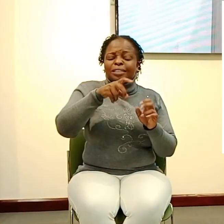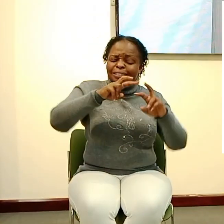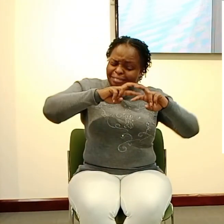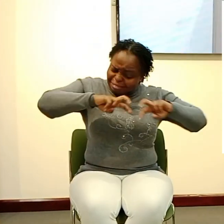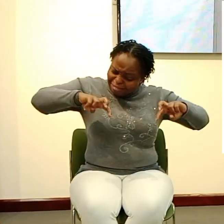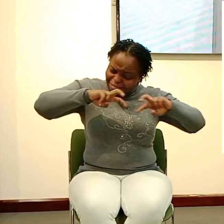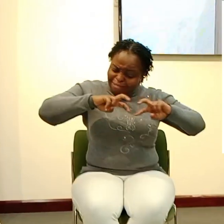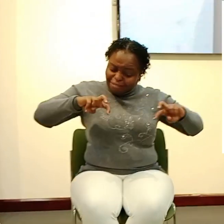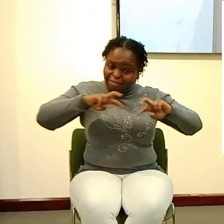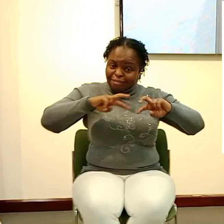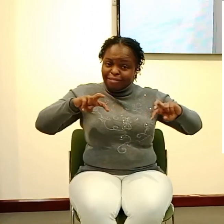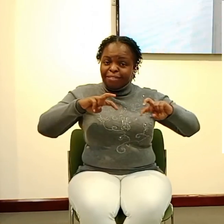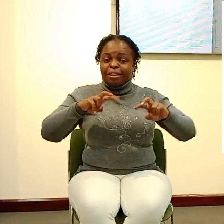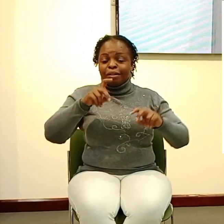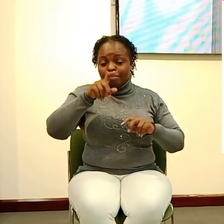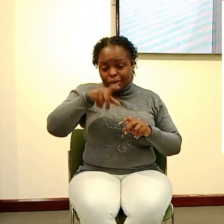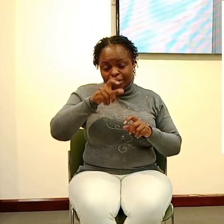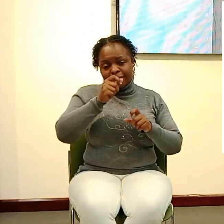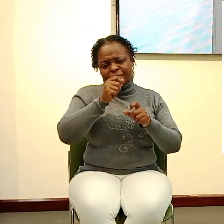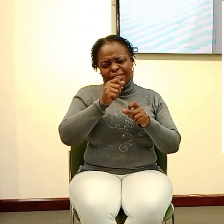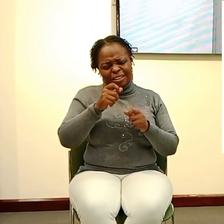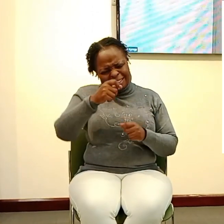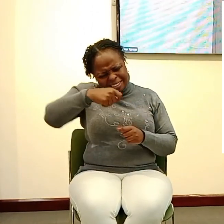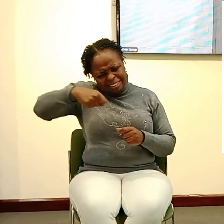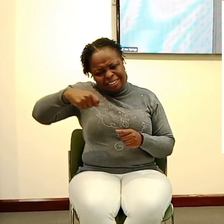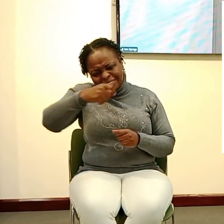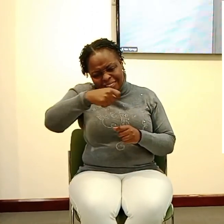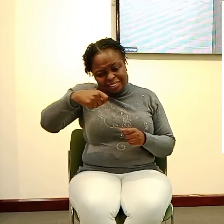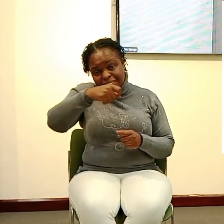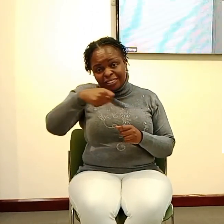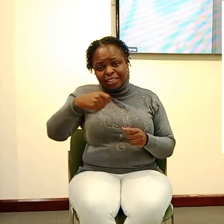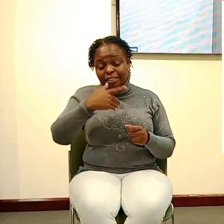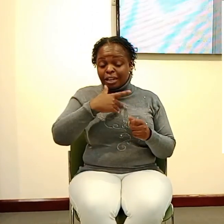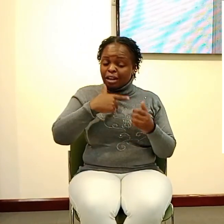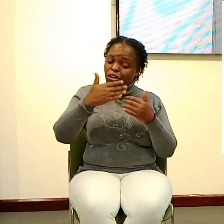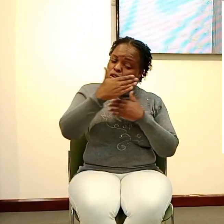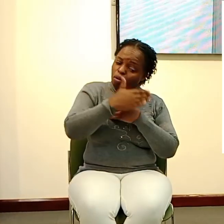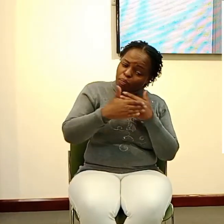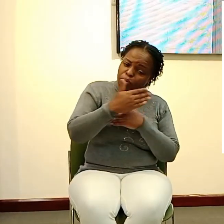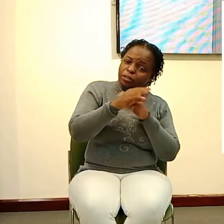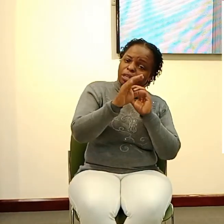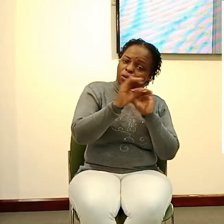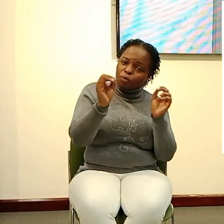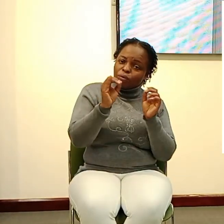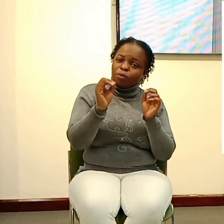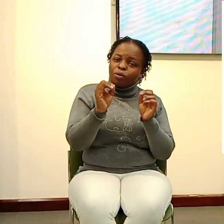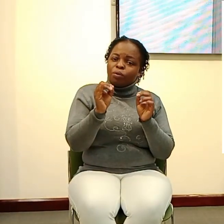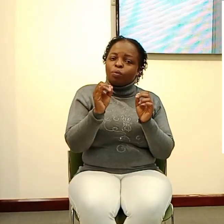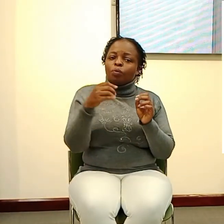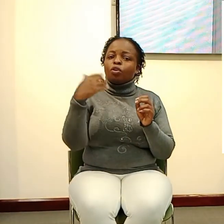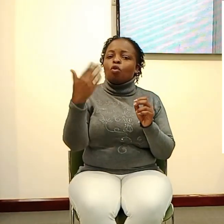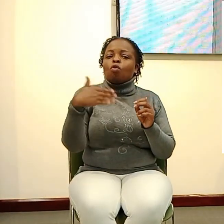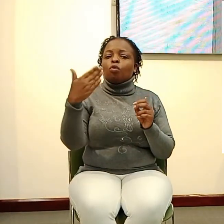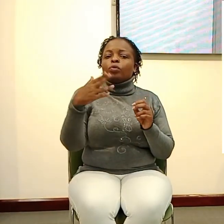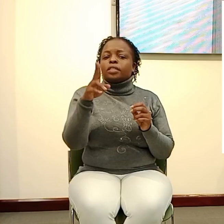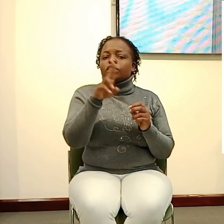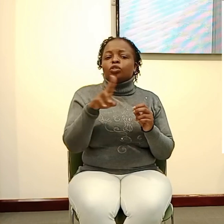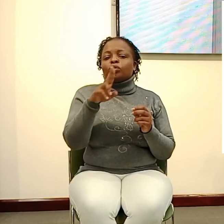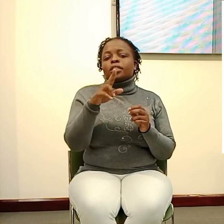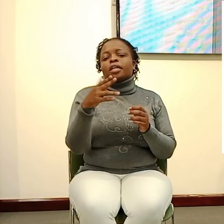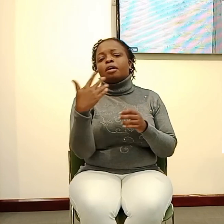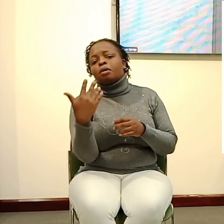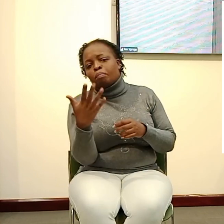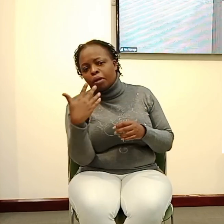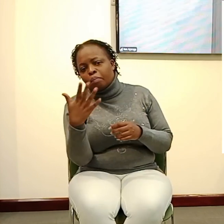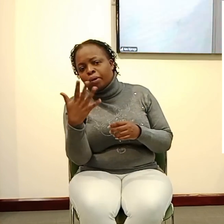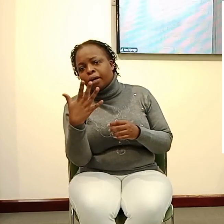research. You had to do the writing, and those days there were no computers. I think we used to use Tipex, you know, to